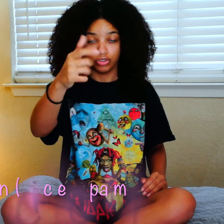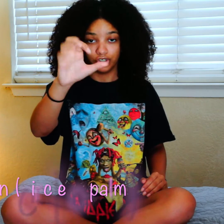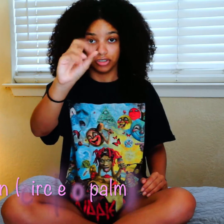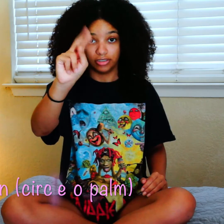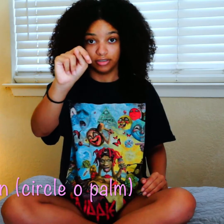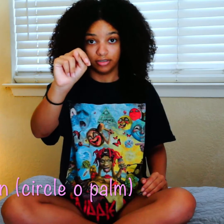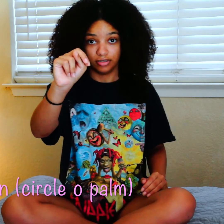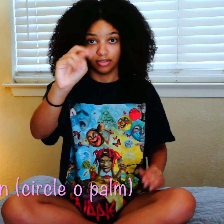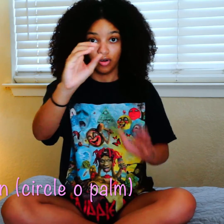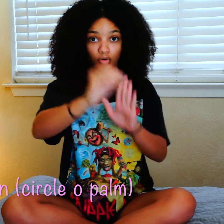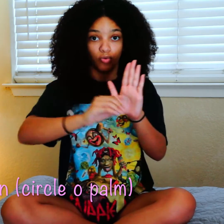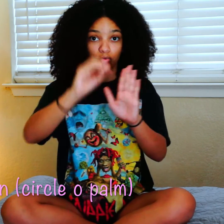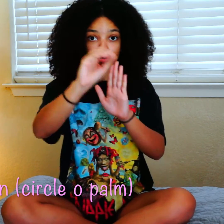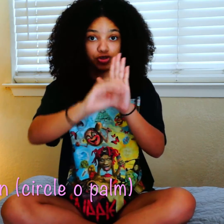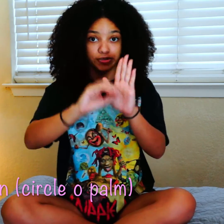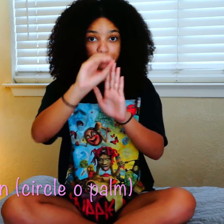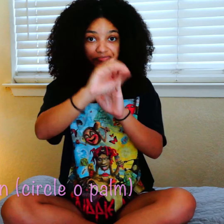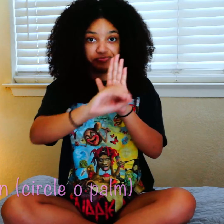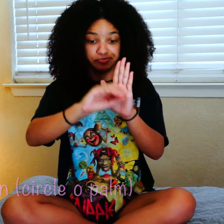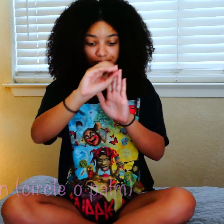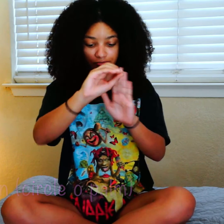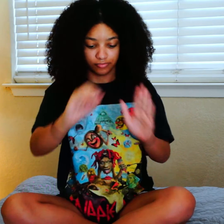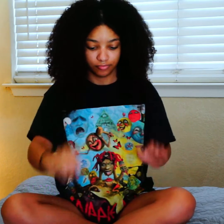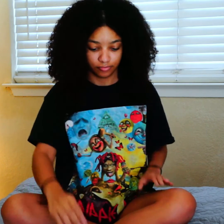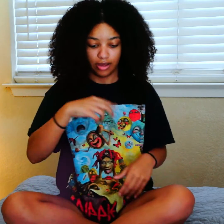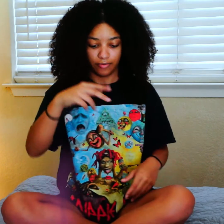Oregon. Oregon.